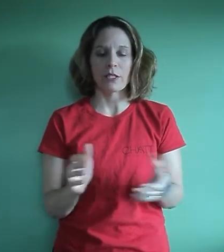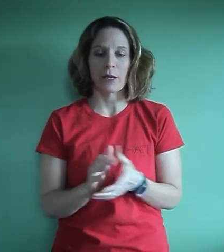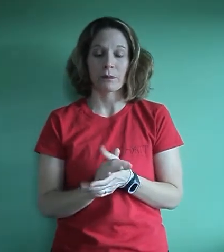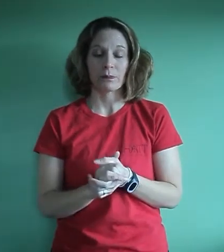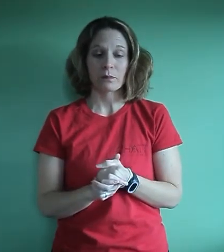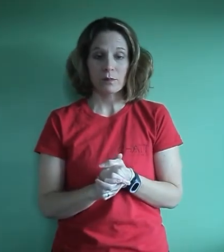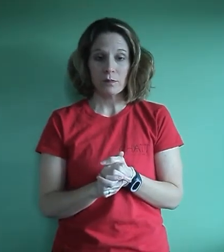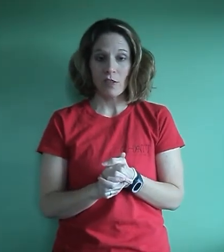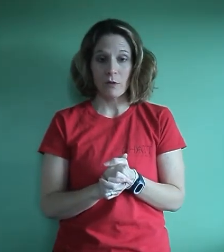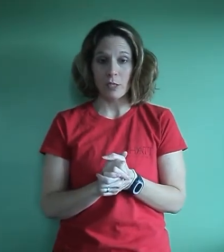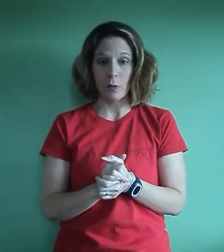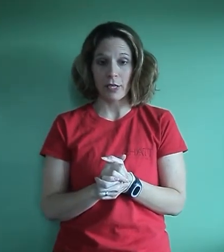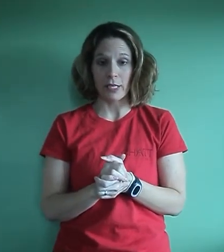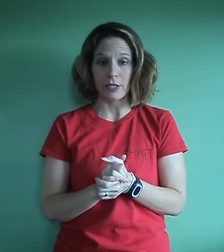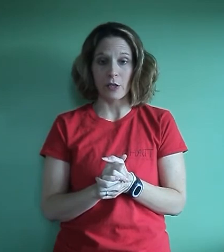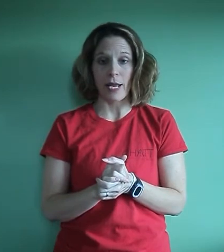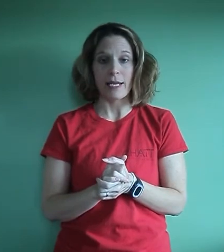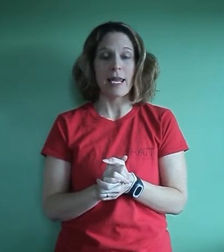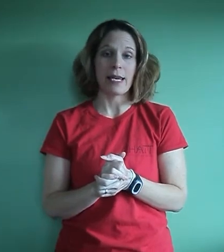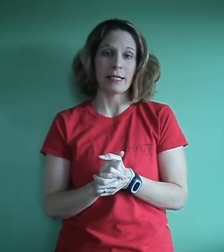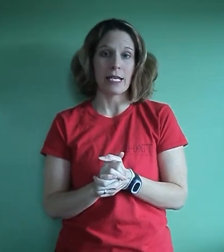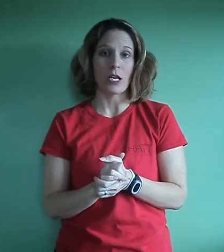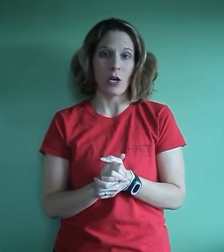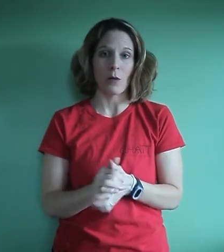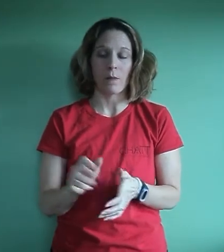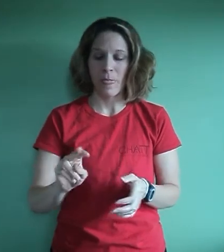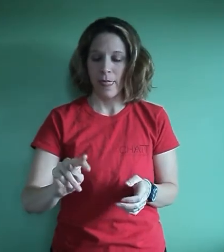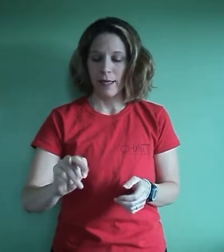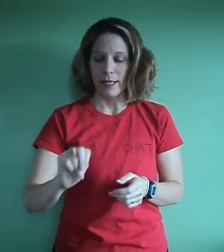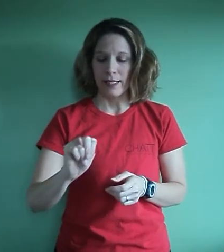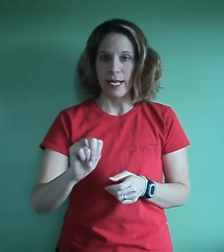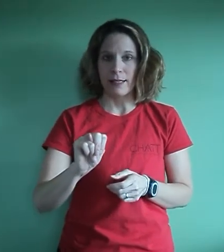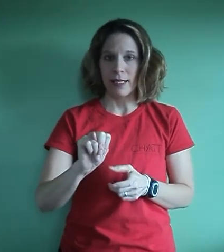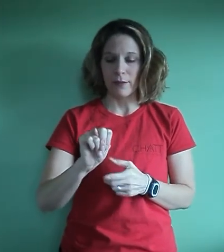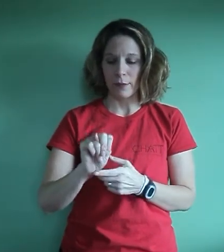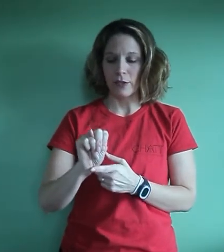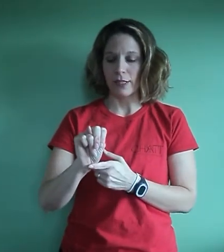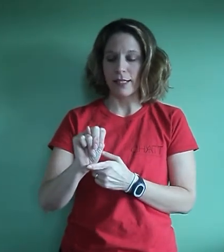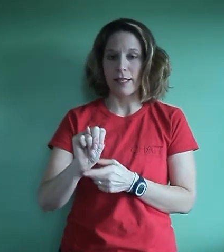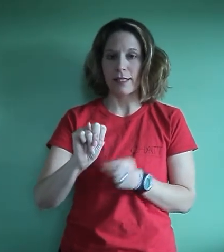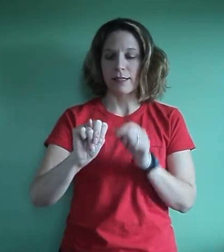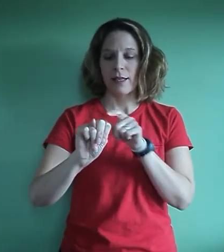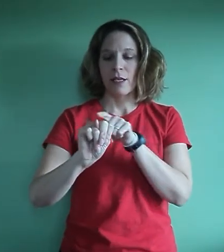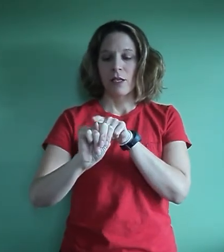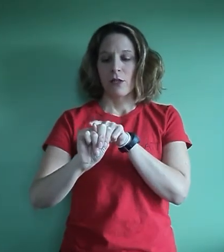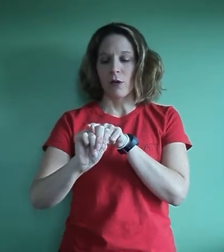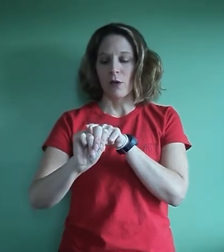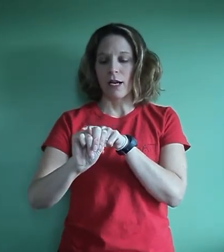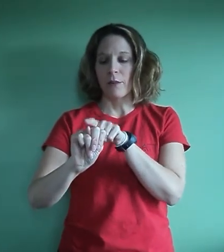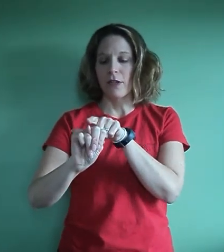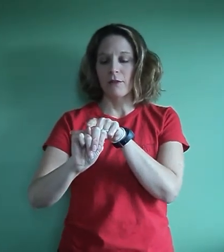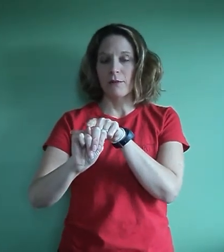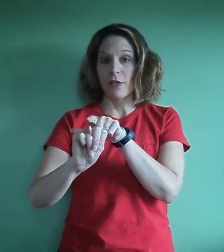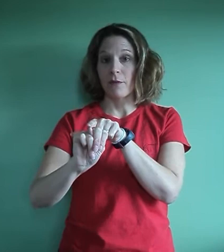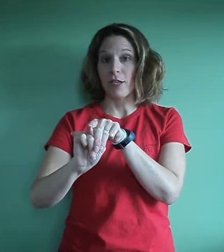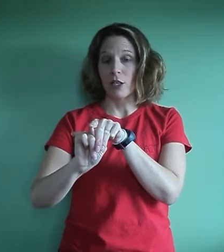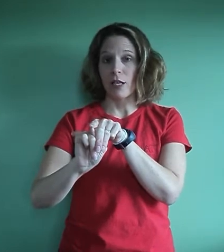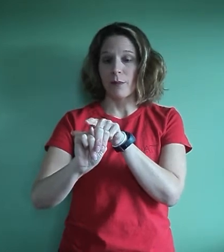So for this one, we're going to do N-A-T-O. And an N in sign language looks like this. Your thumb finger comes up